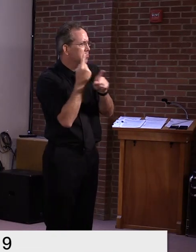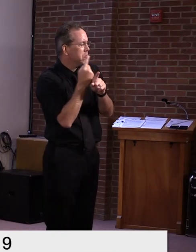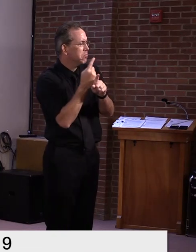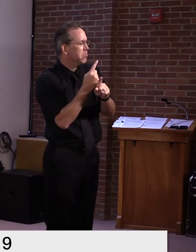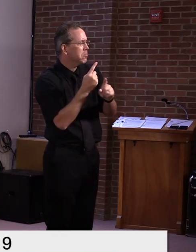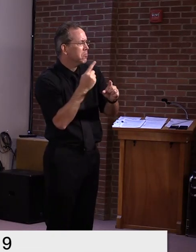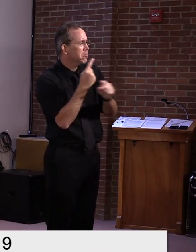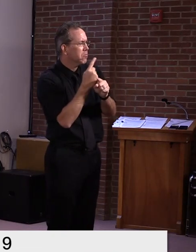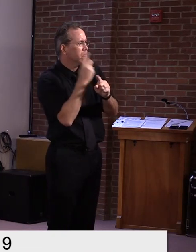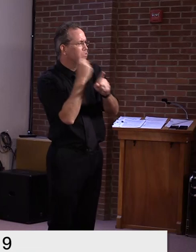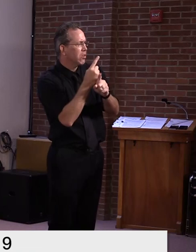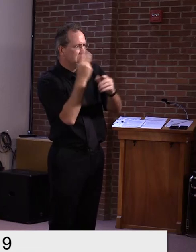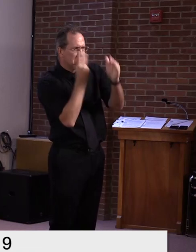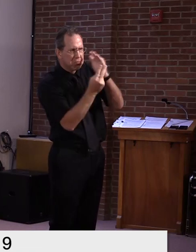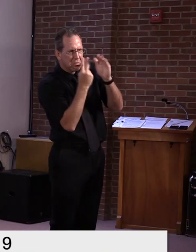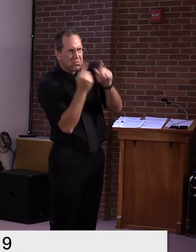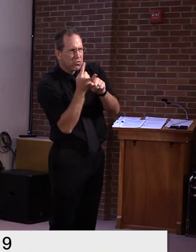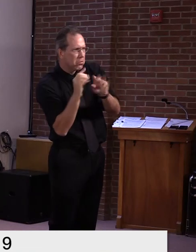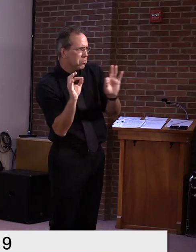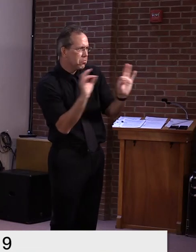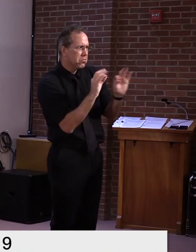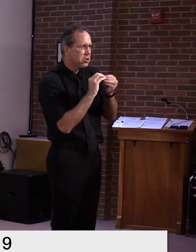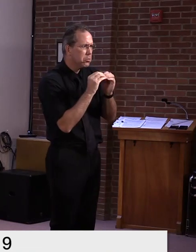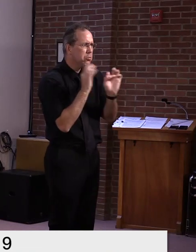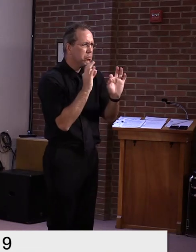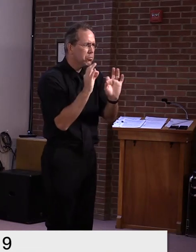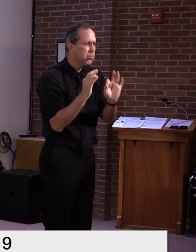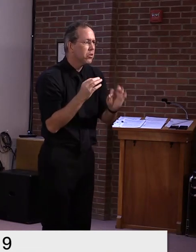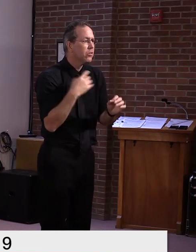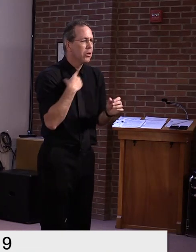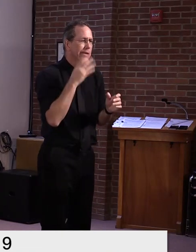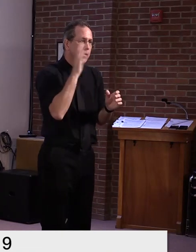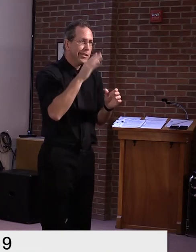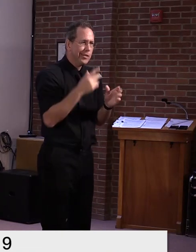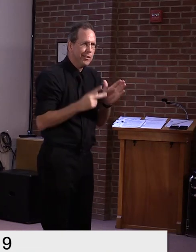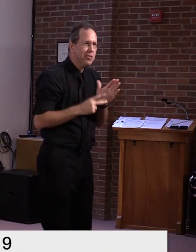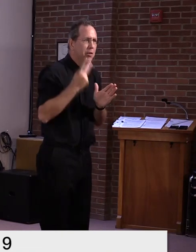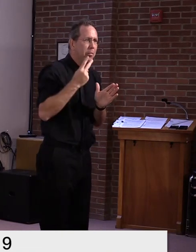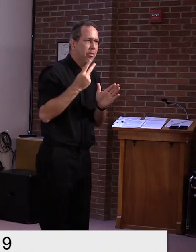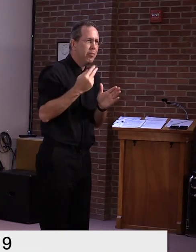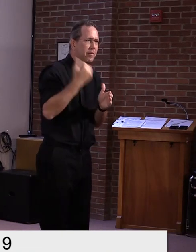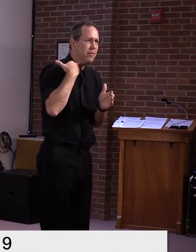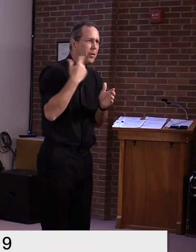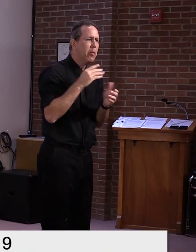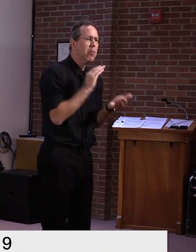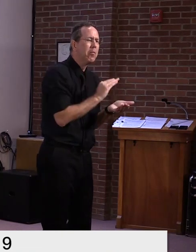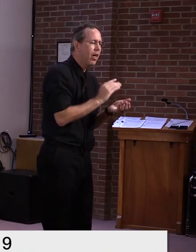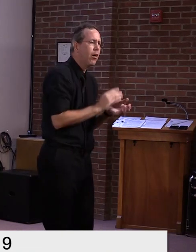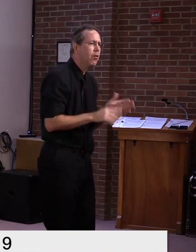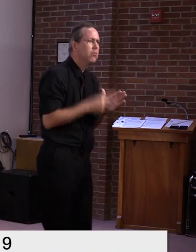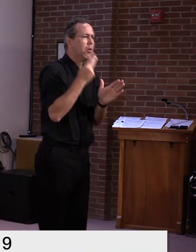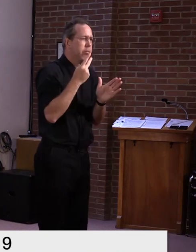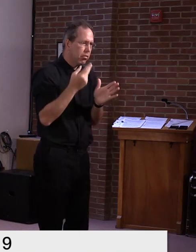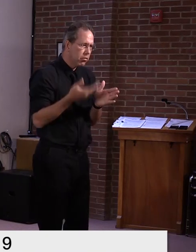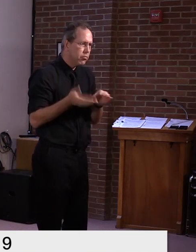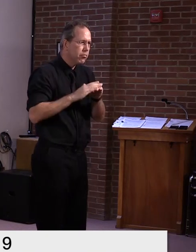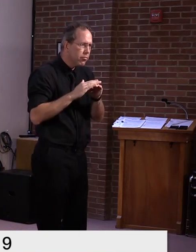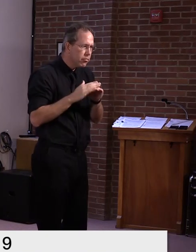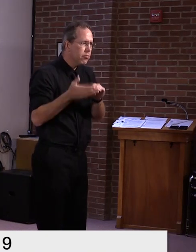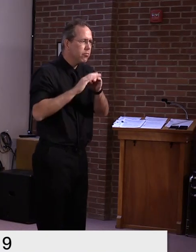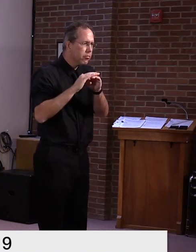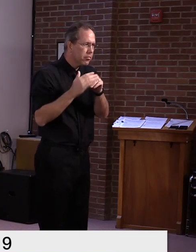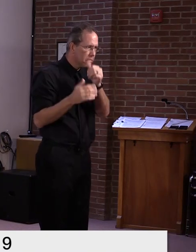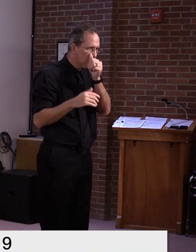so you know, that's almost doubling the existing system. I think we have about 12,000 slots right now. So we're